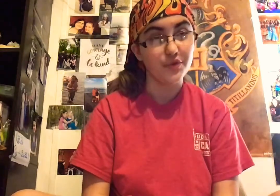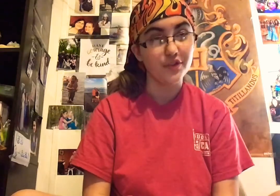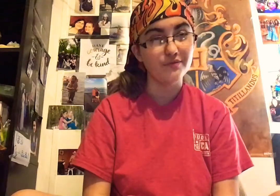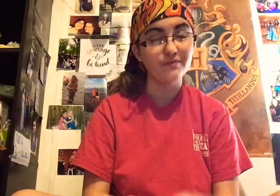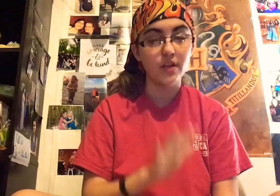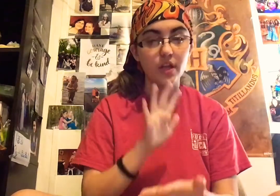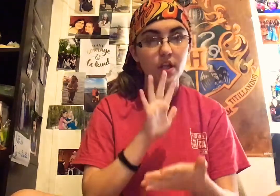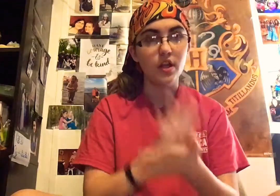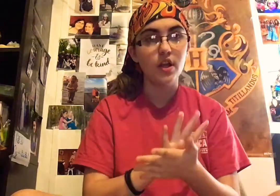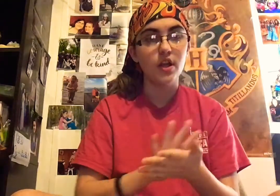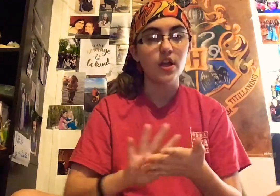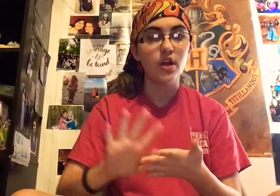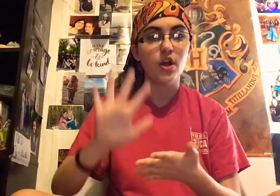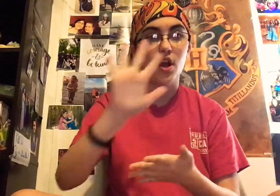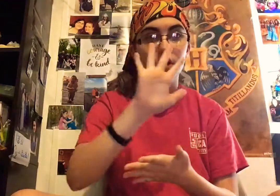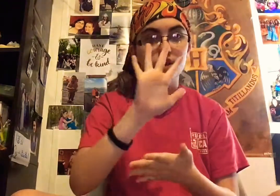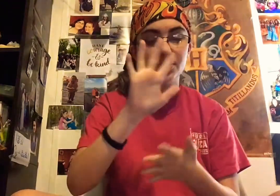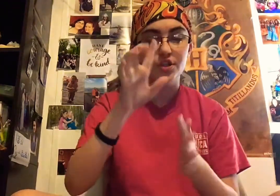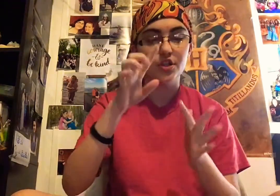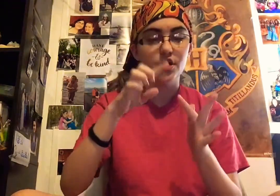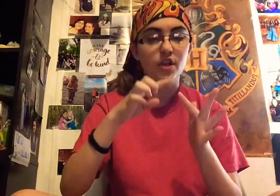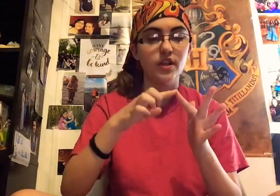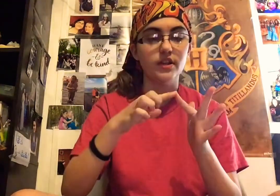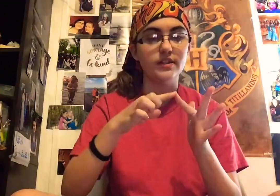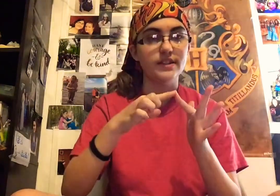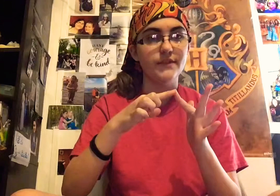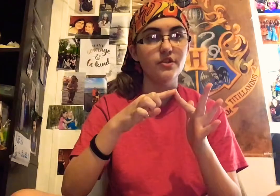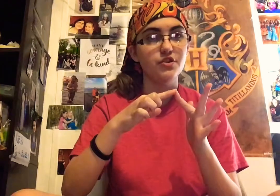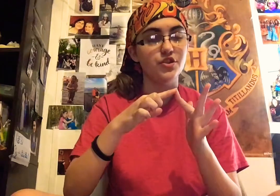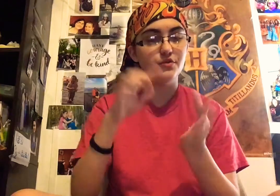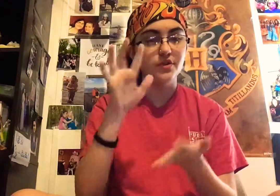junior, college, and then it's this finger, junior,